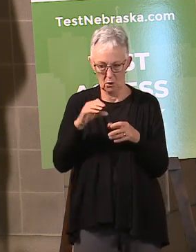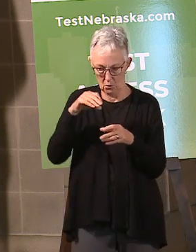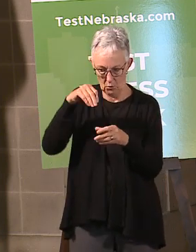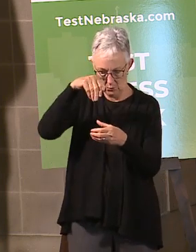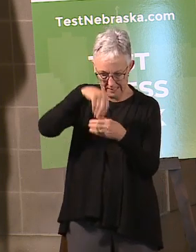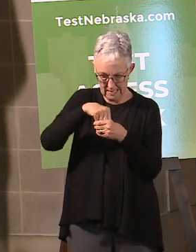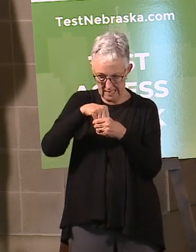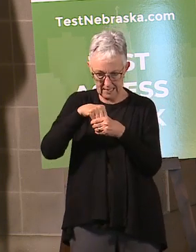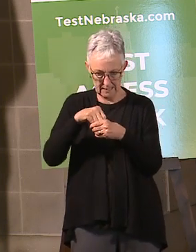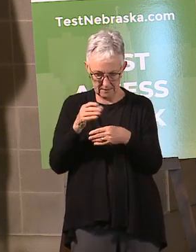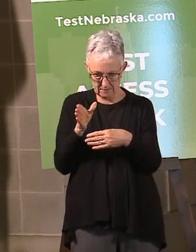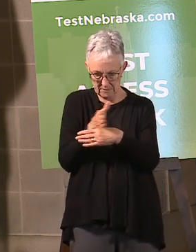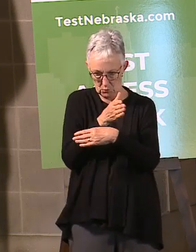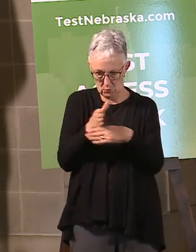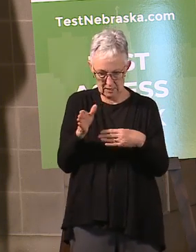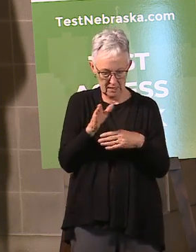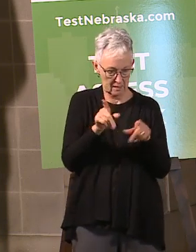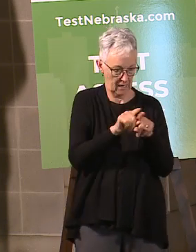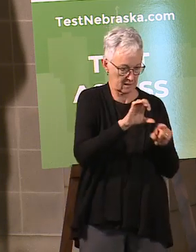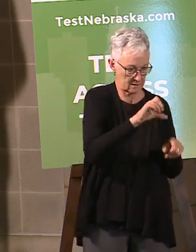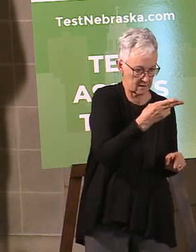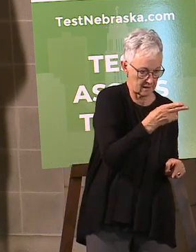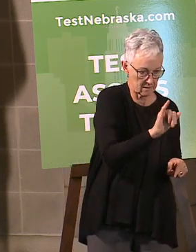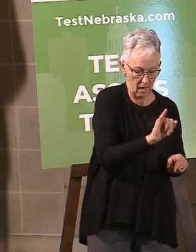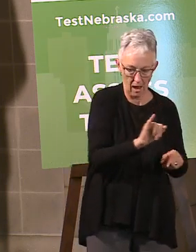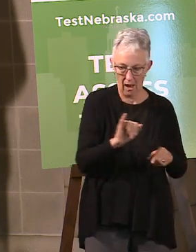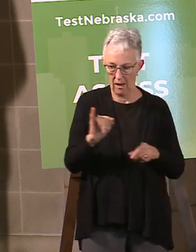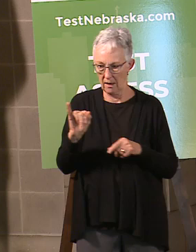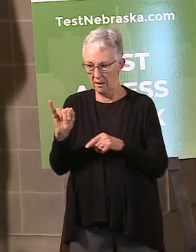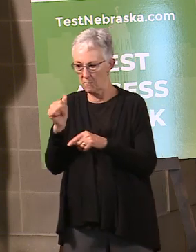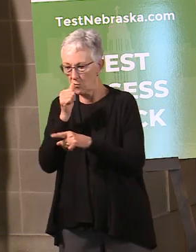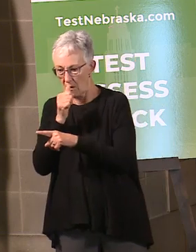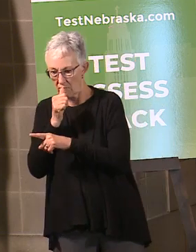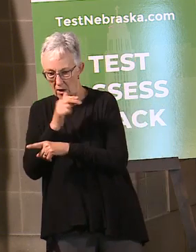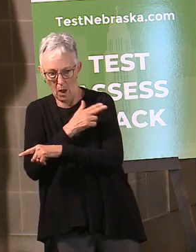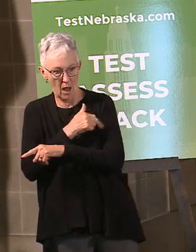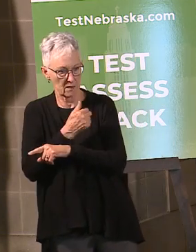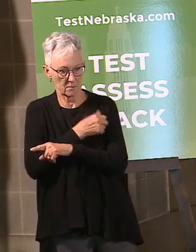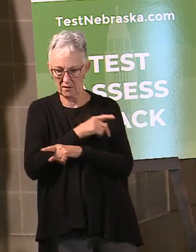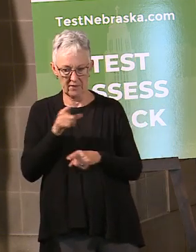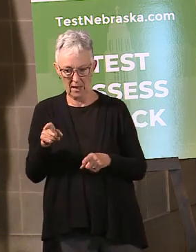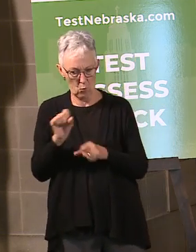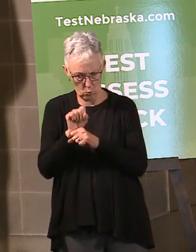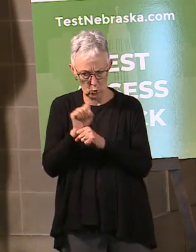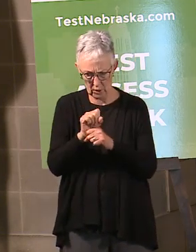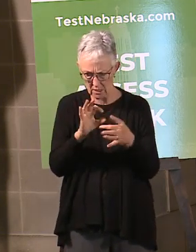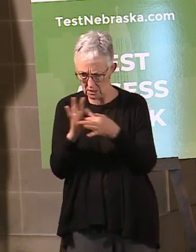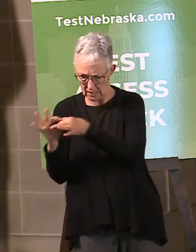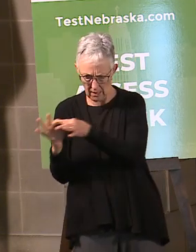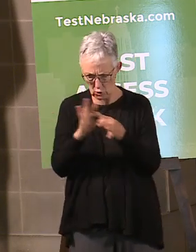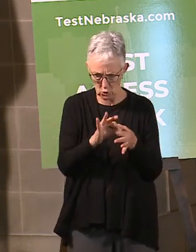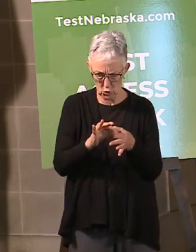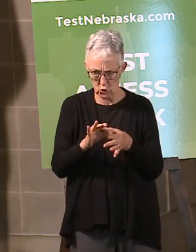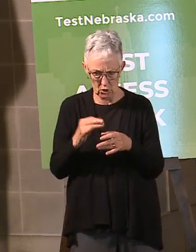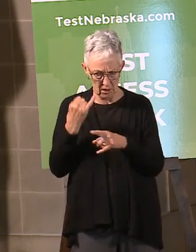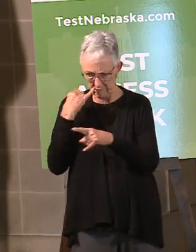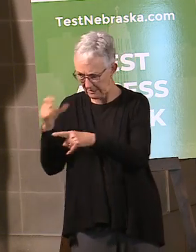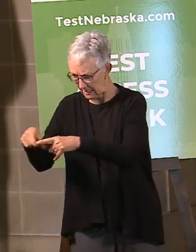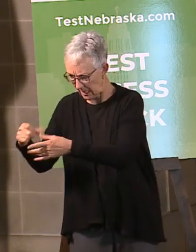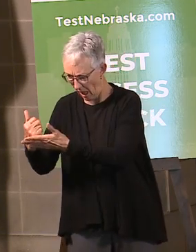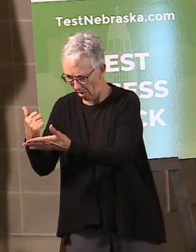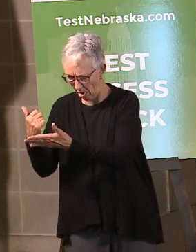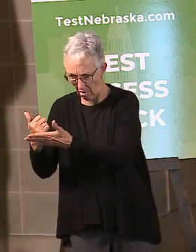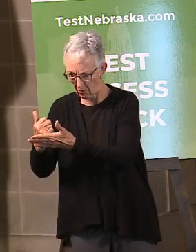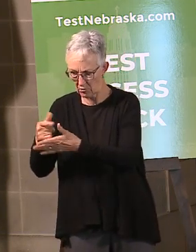or between systems if that's what's necessary. So again, it's my main focus of concentration is working on the